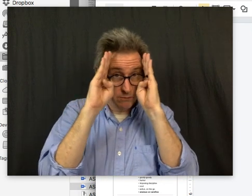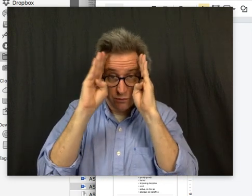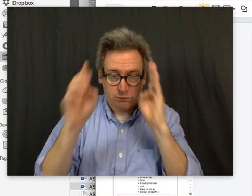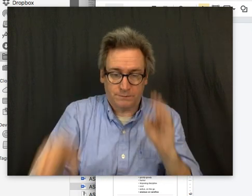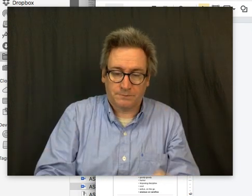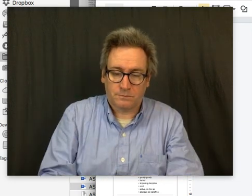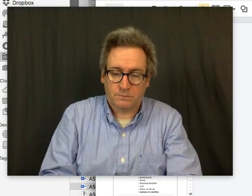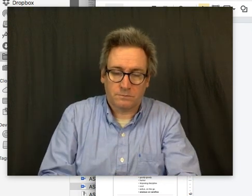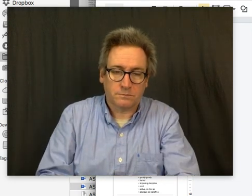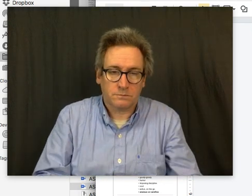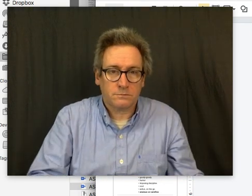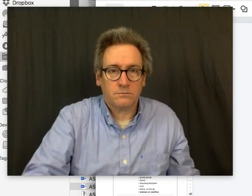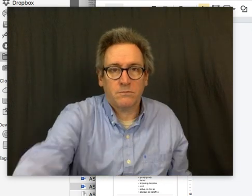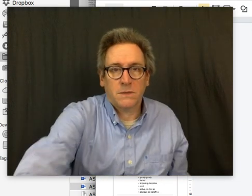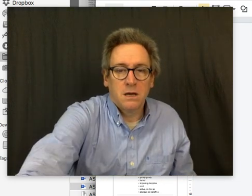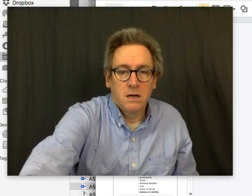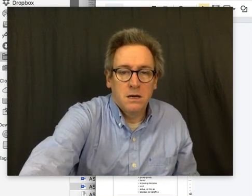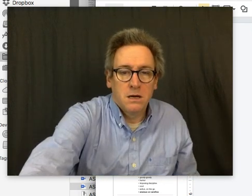on.